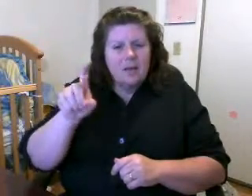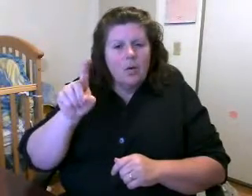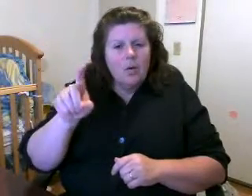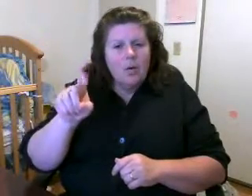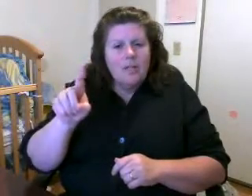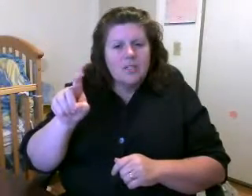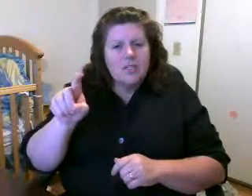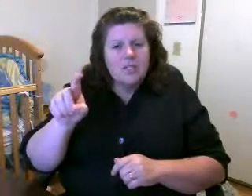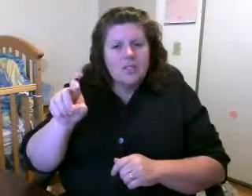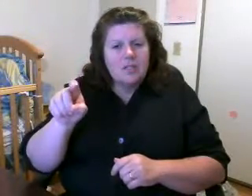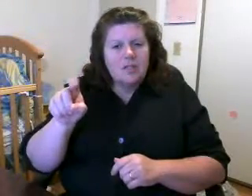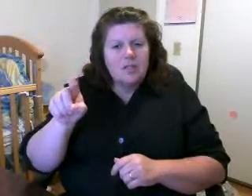several